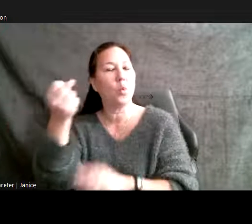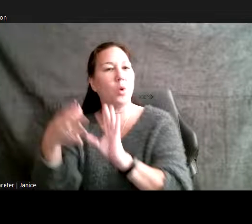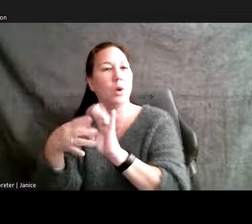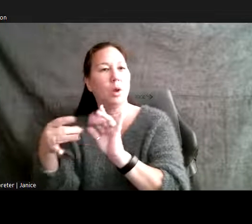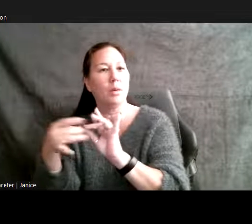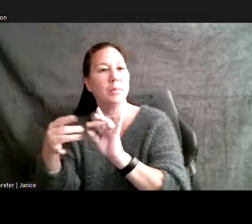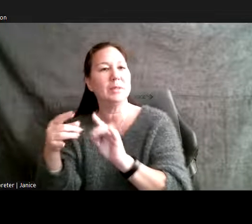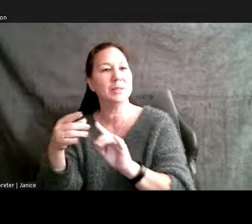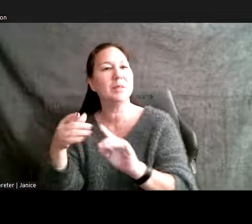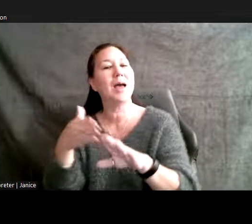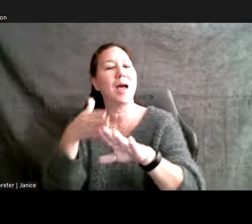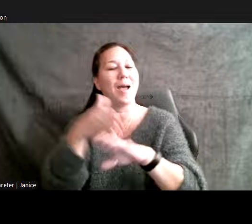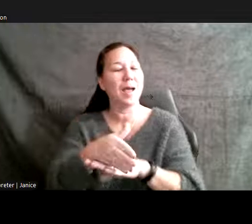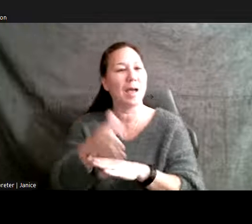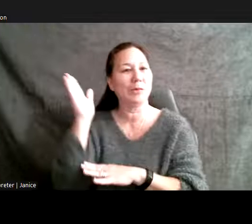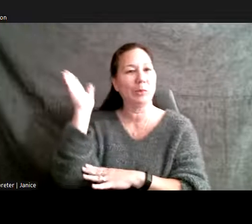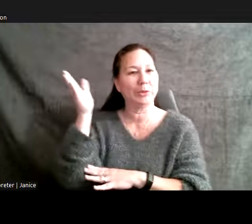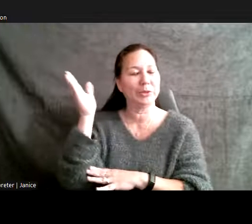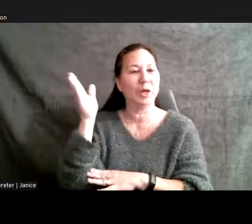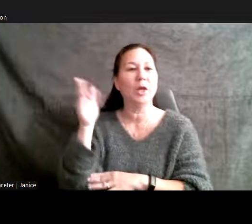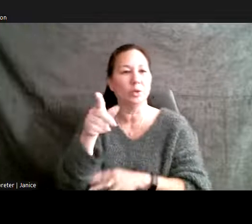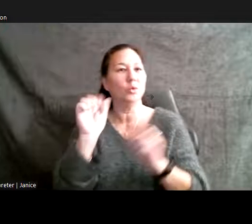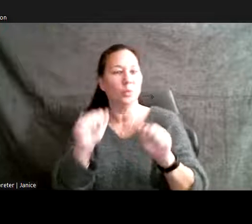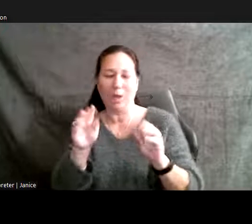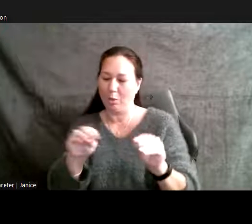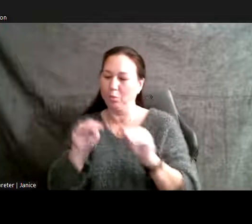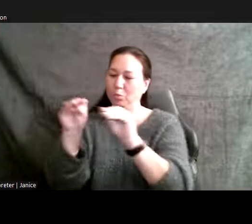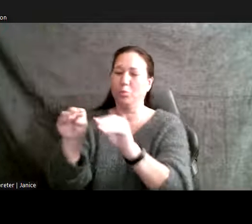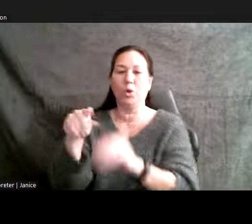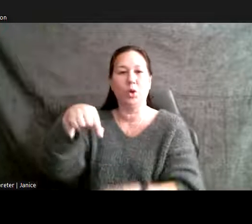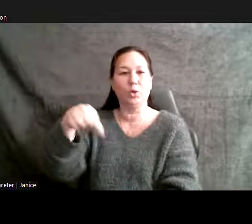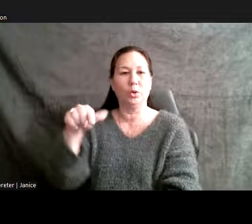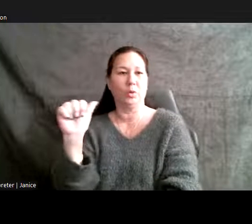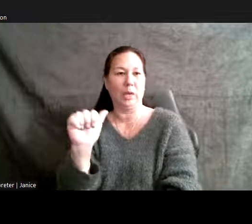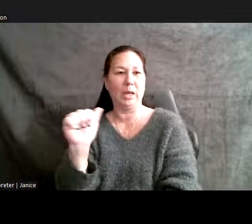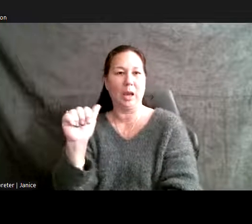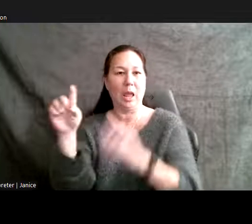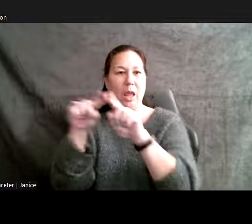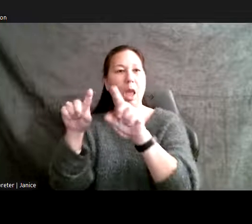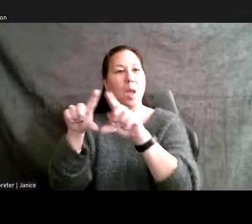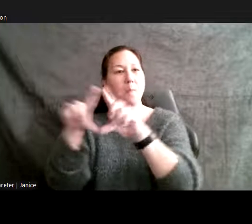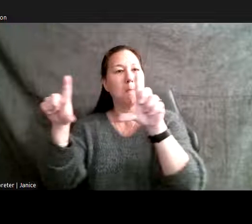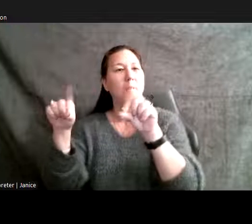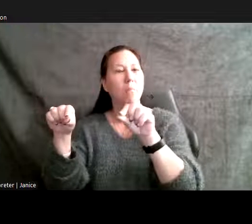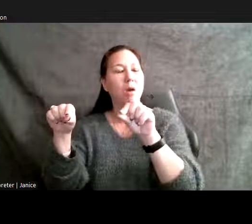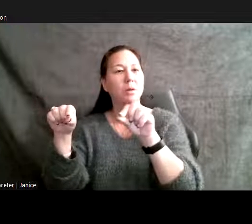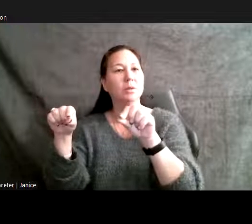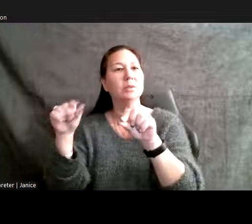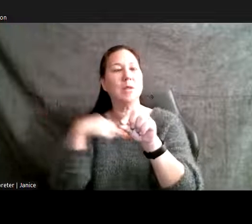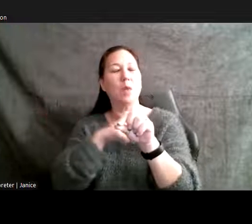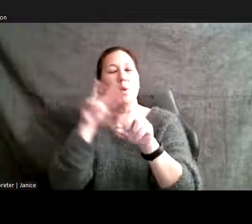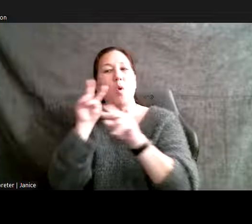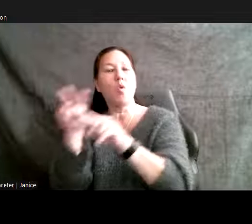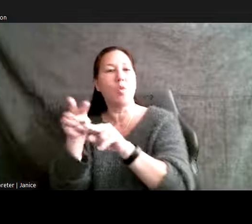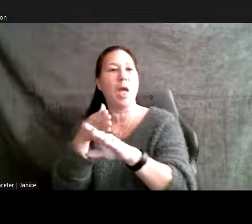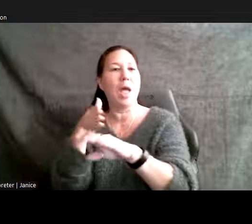can also submit questions in the Q&A box, which may be addressed after the formal presentations. But if you have